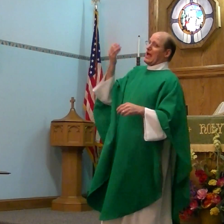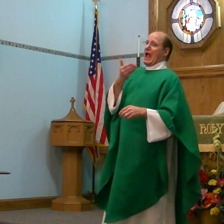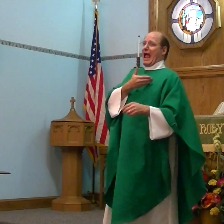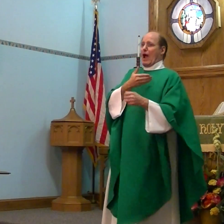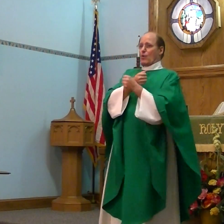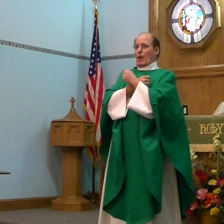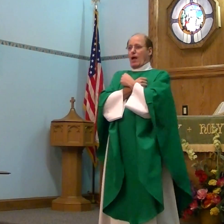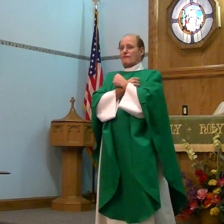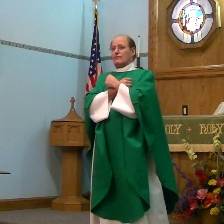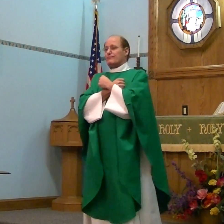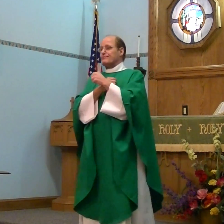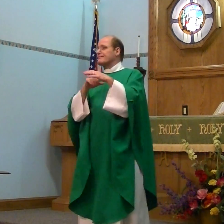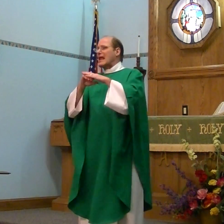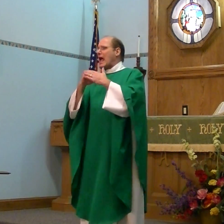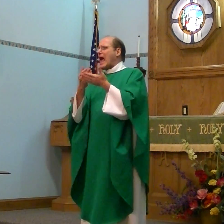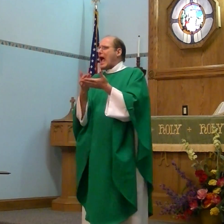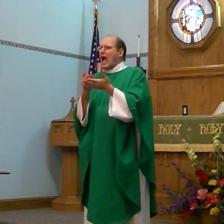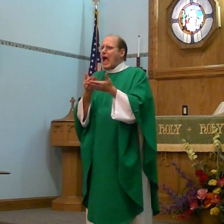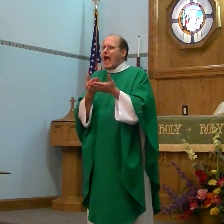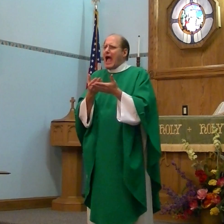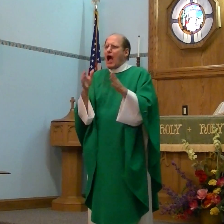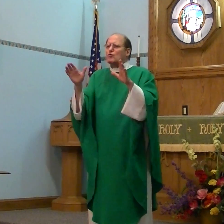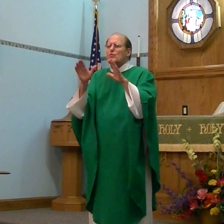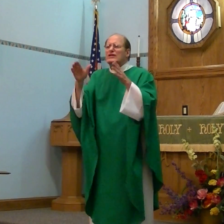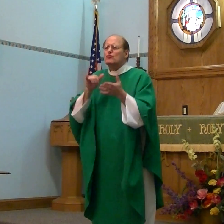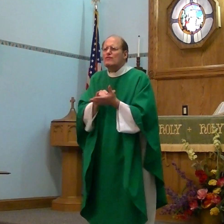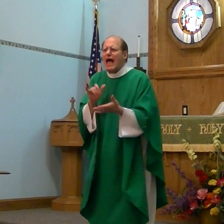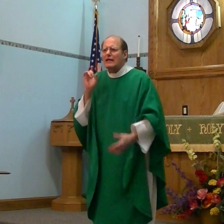our love. How do we do that?